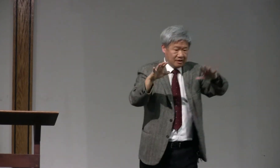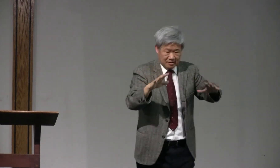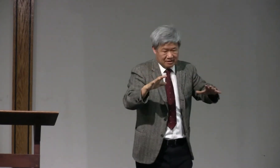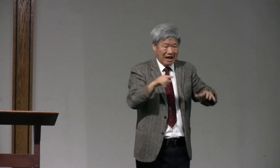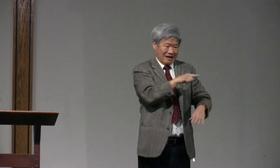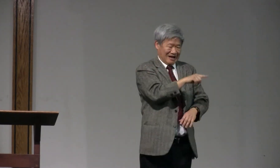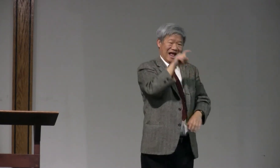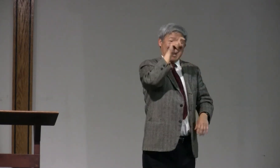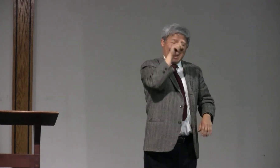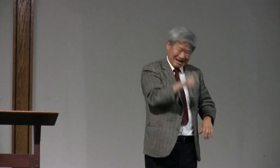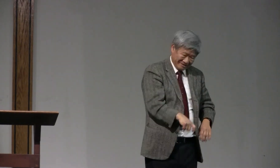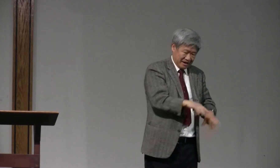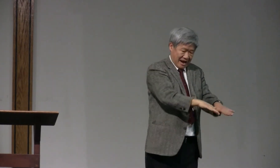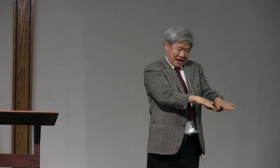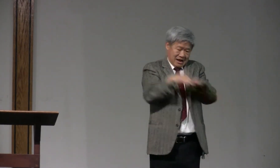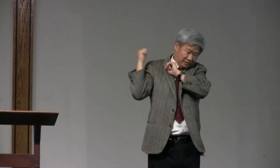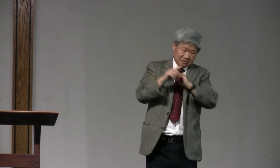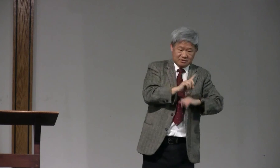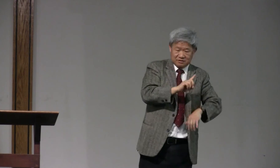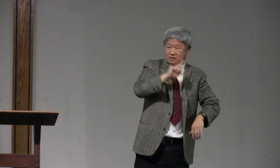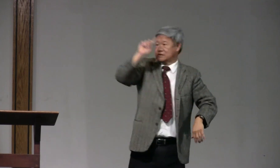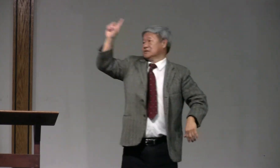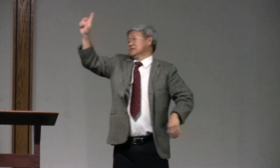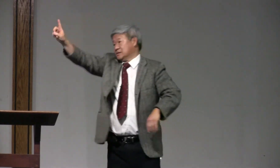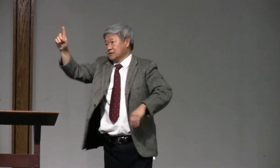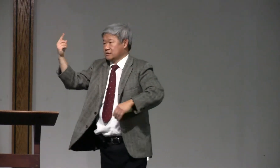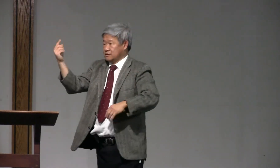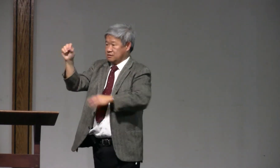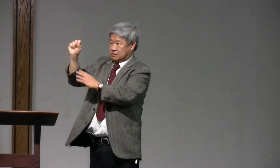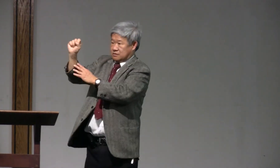They forget things. They have to leave